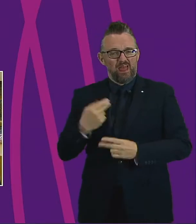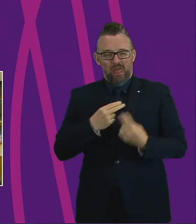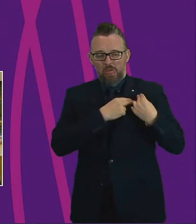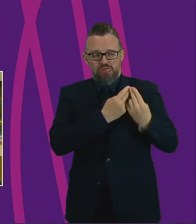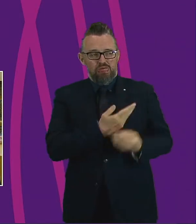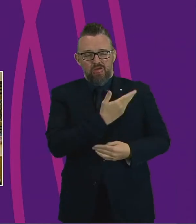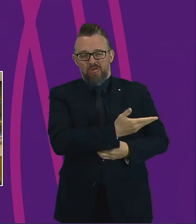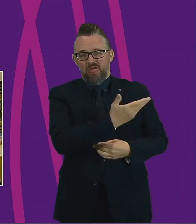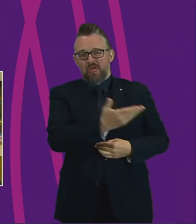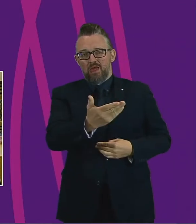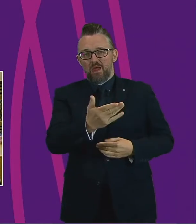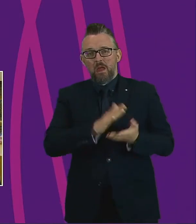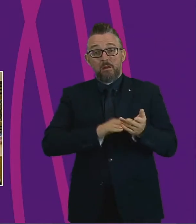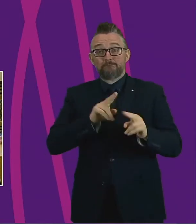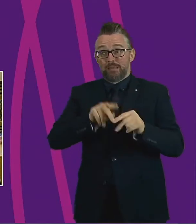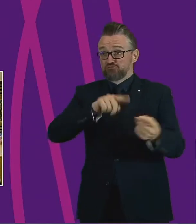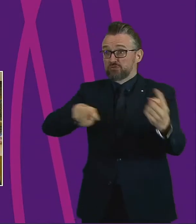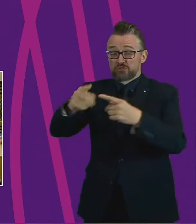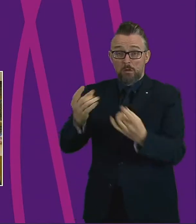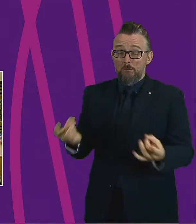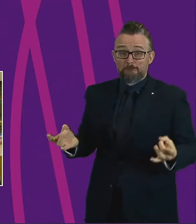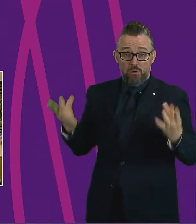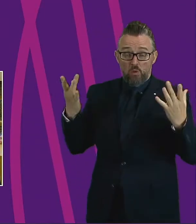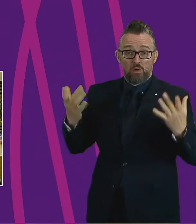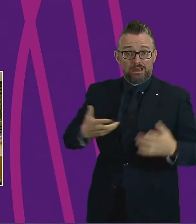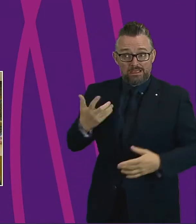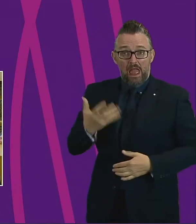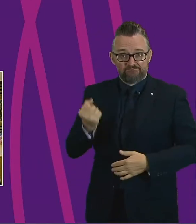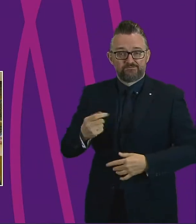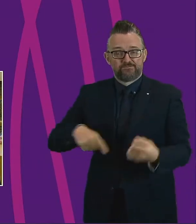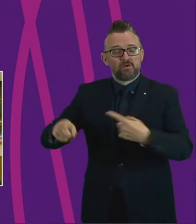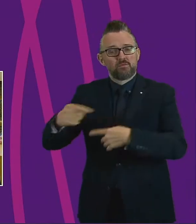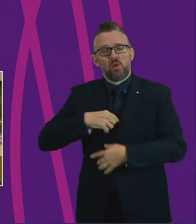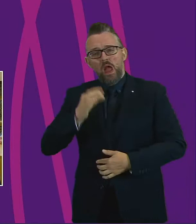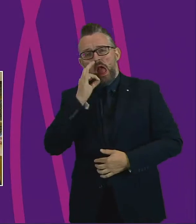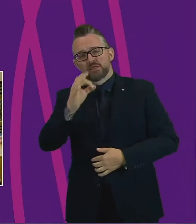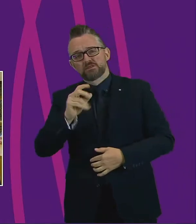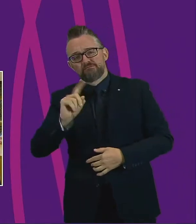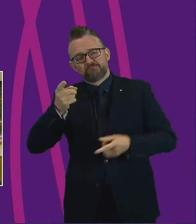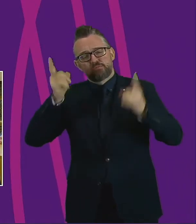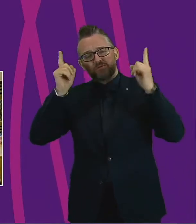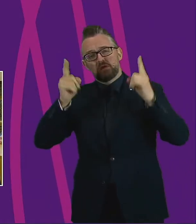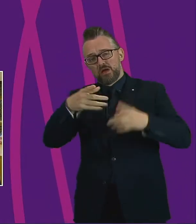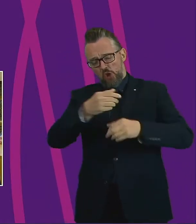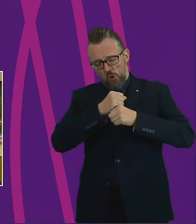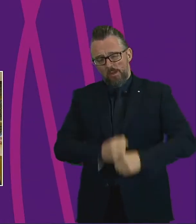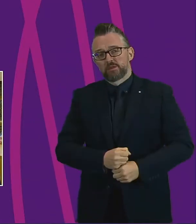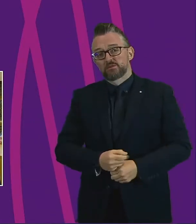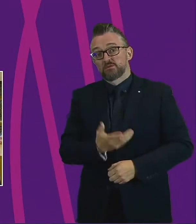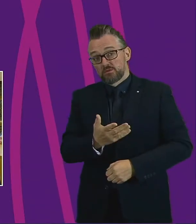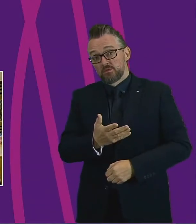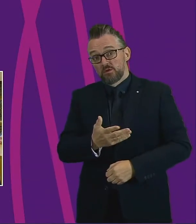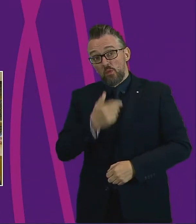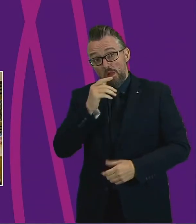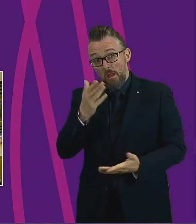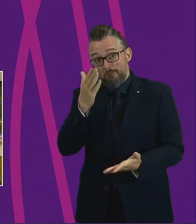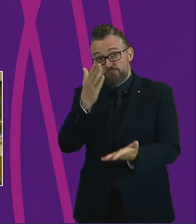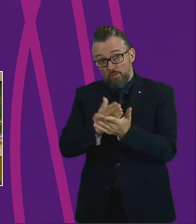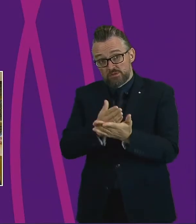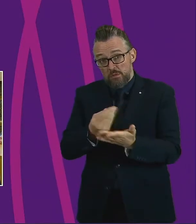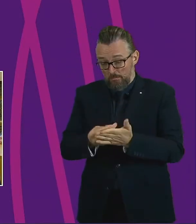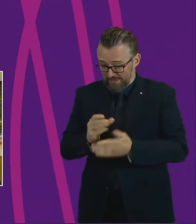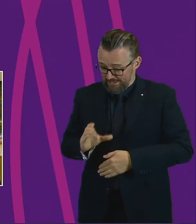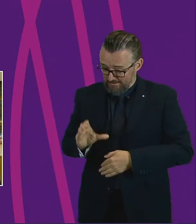and parents are rightly furious. So I'm going to ask the First Minister for a commitment today. Will she promise to commit the funds that